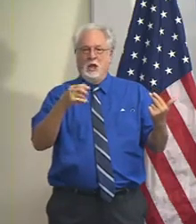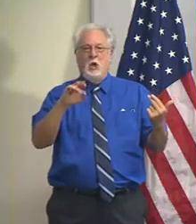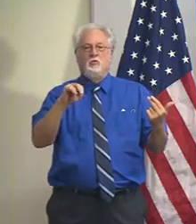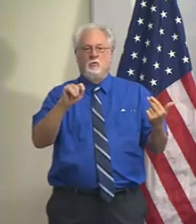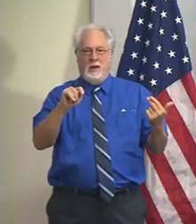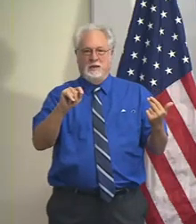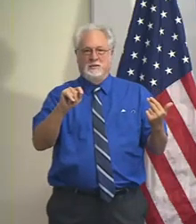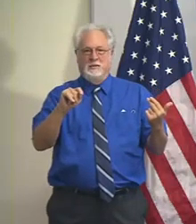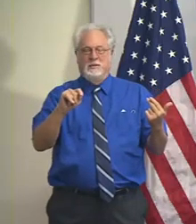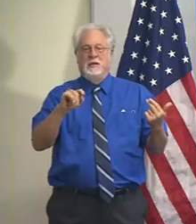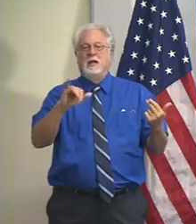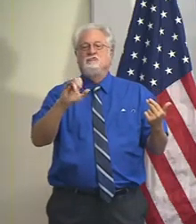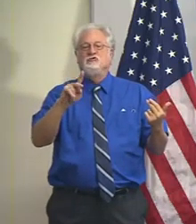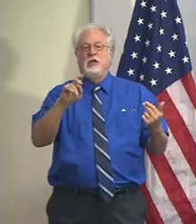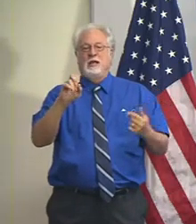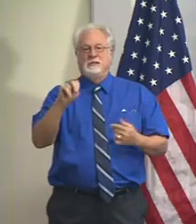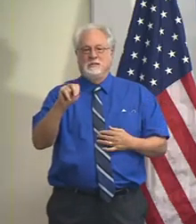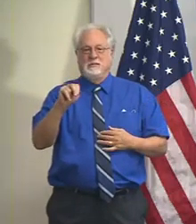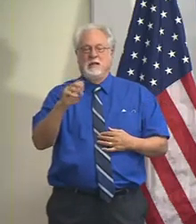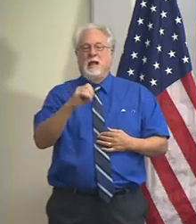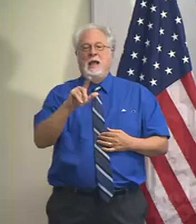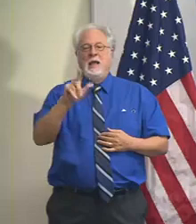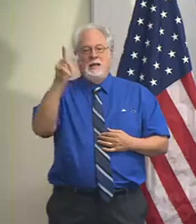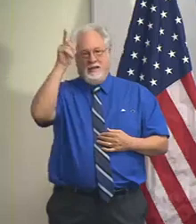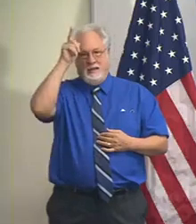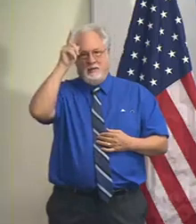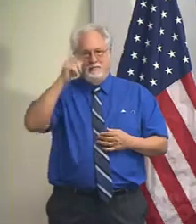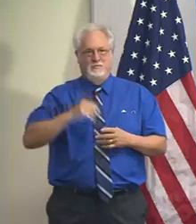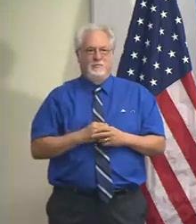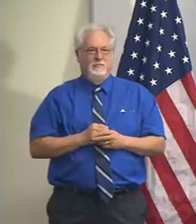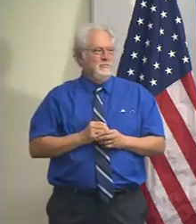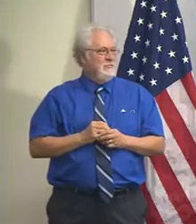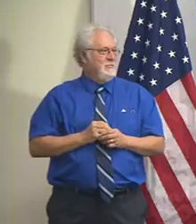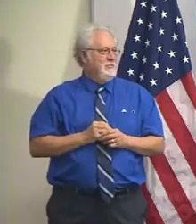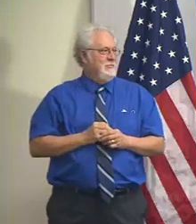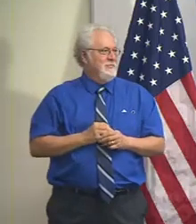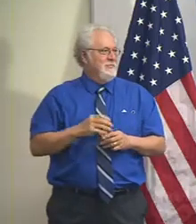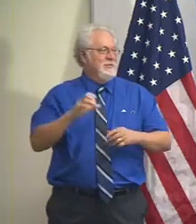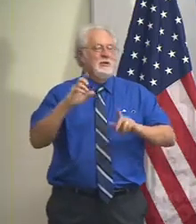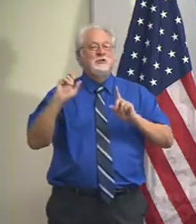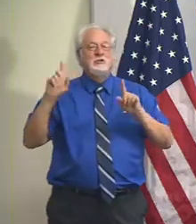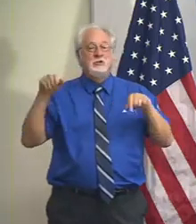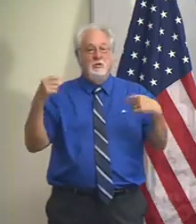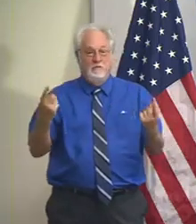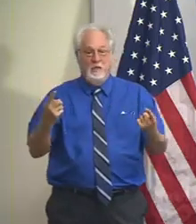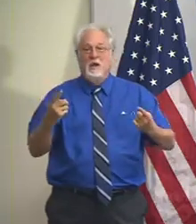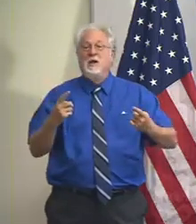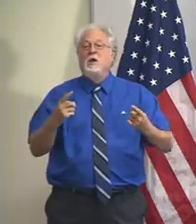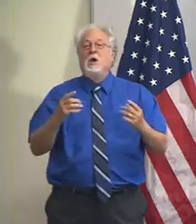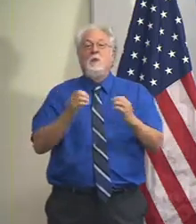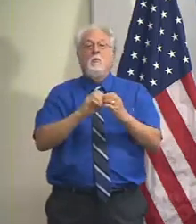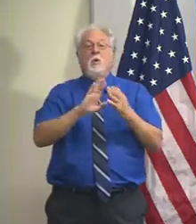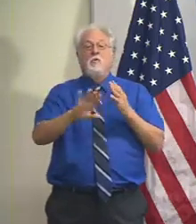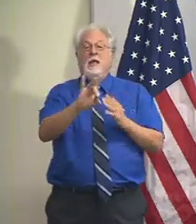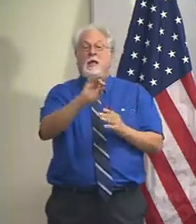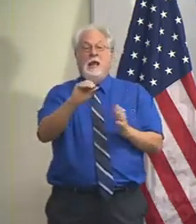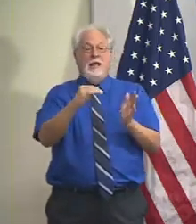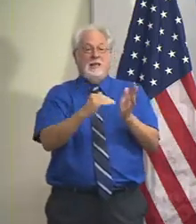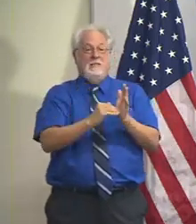Grant, Jackson, and Lincoln. So far, more than